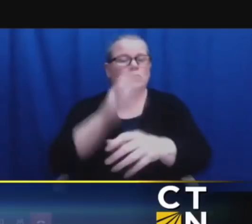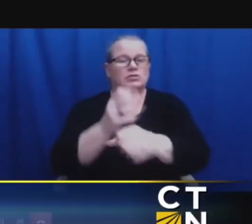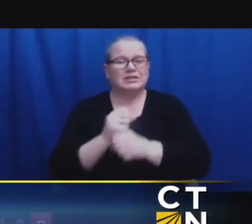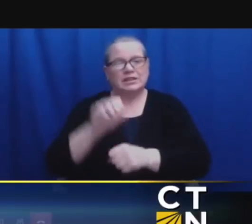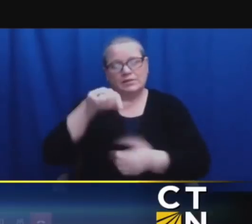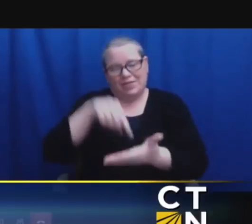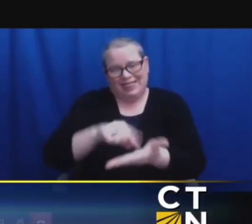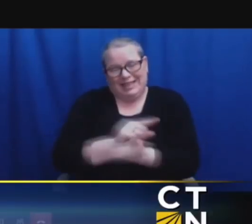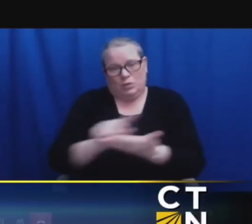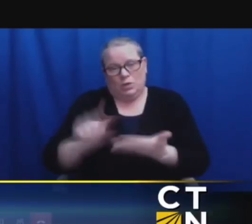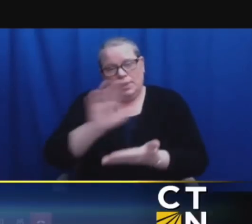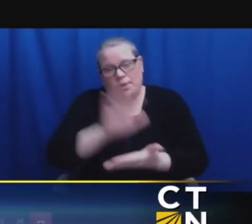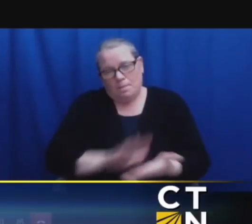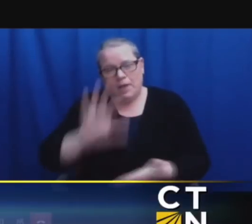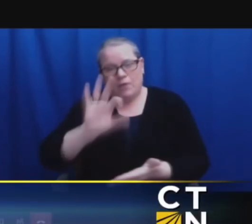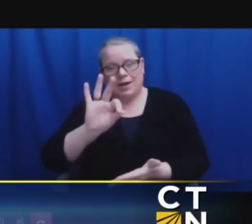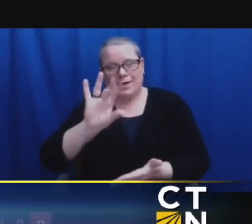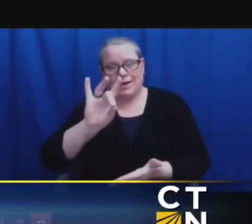week.